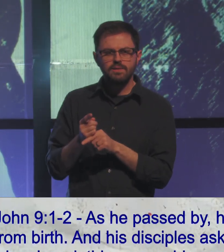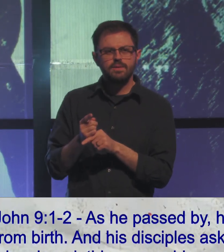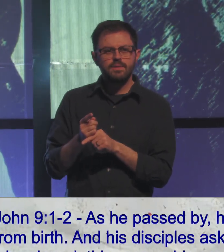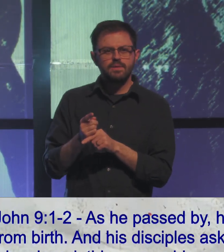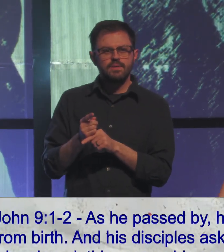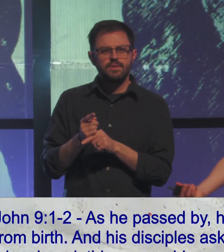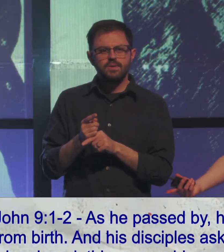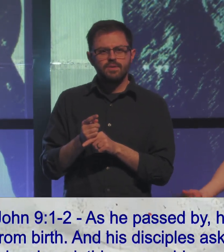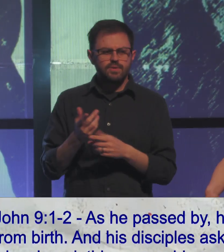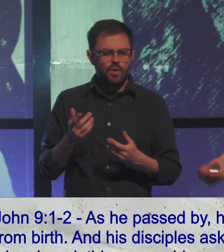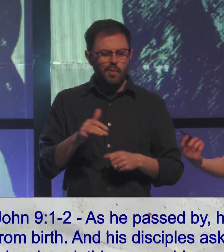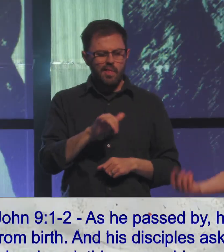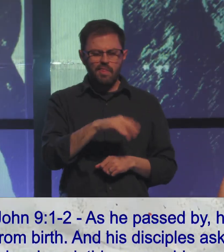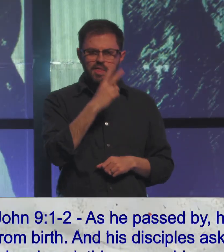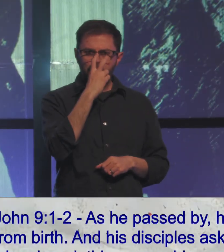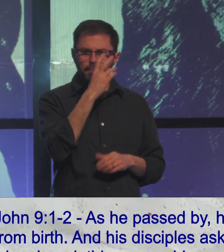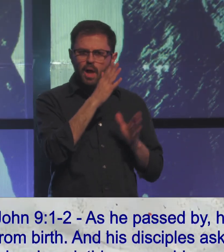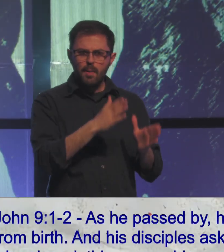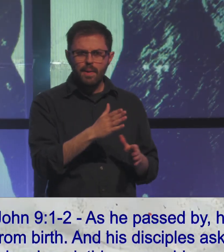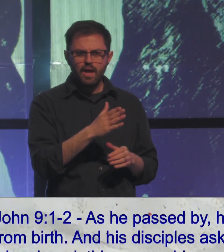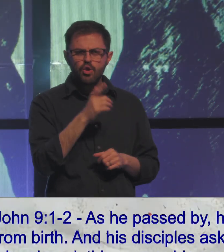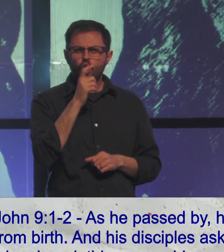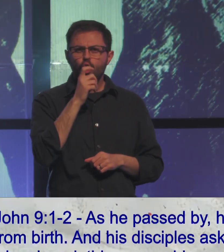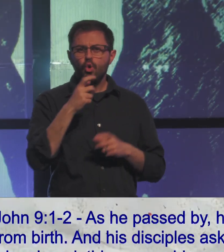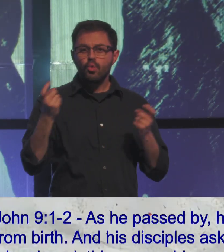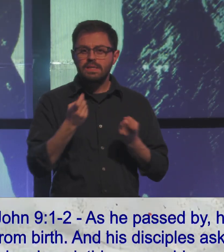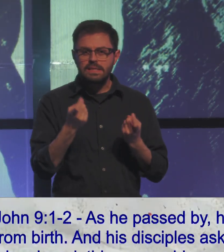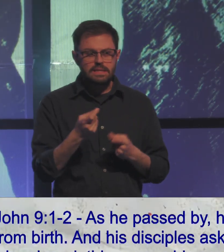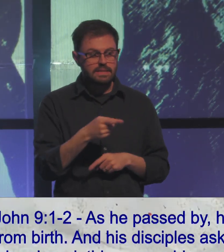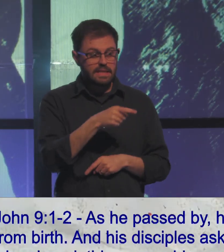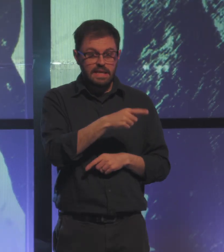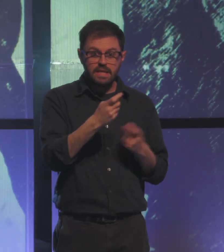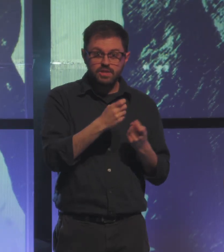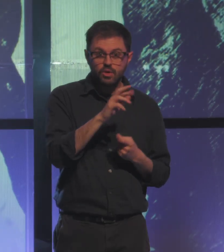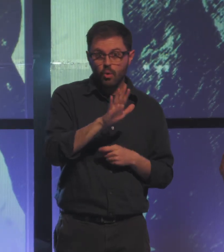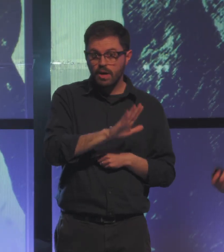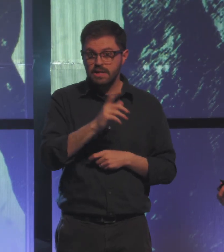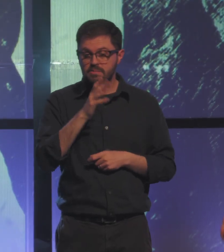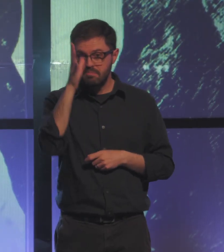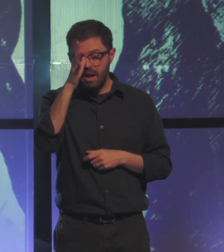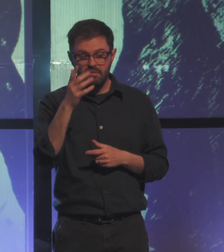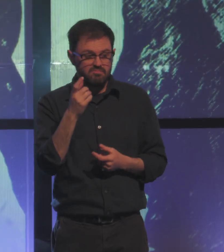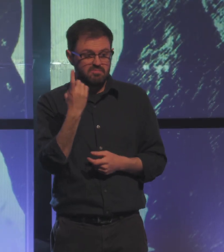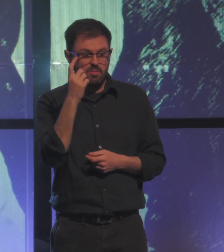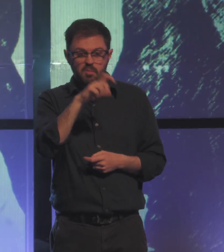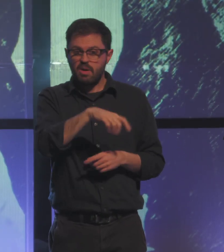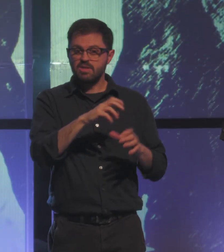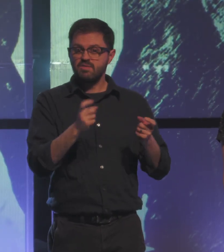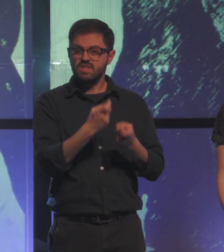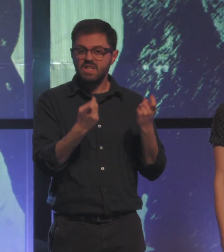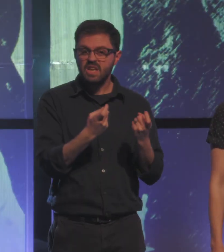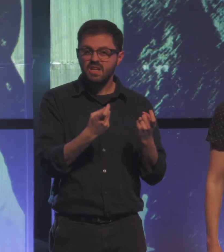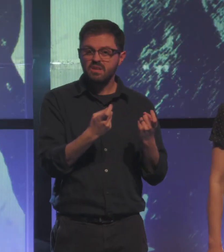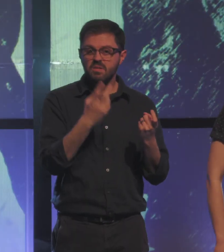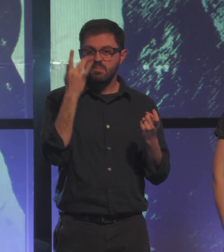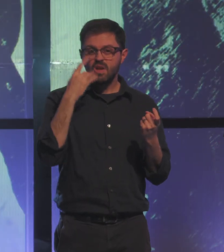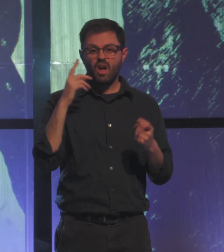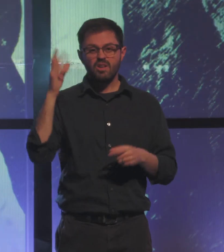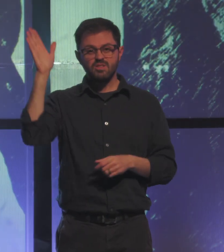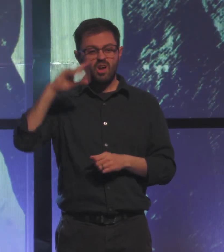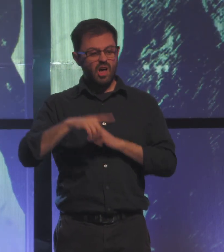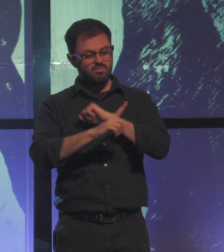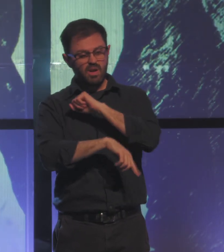Him? His parents? It must have been one of them. The crowd assumed that blindness was a curse from God.